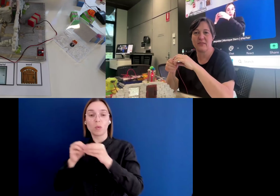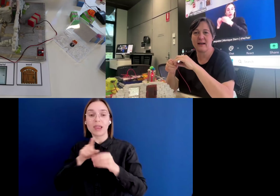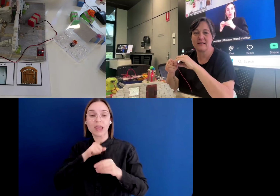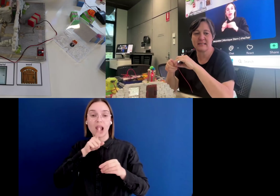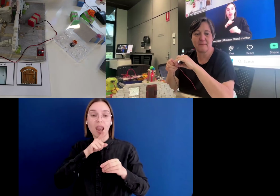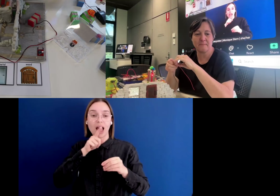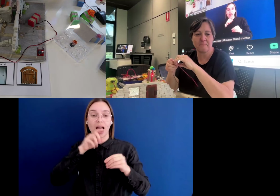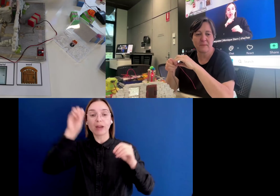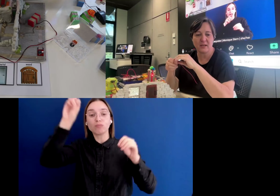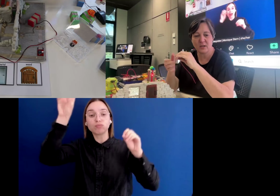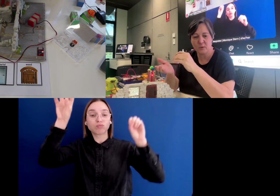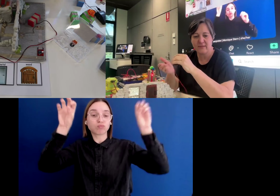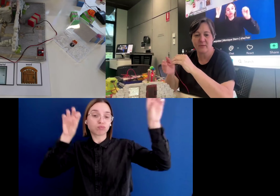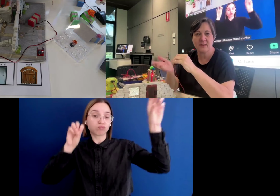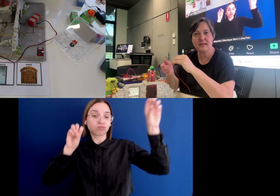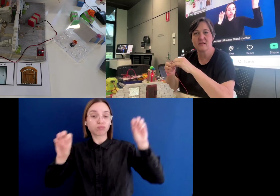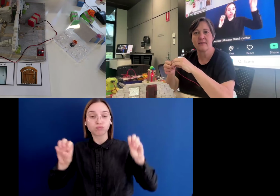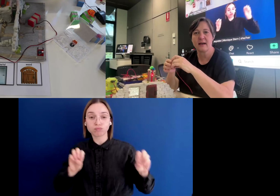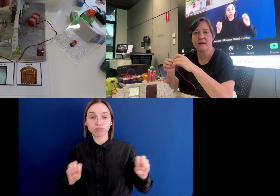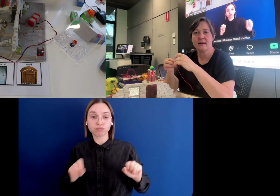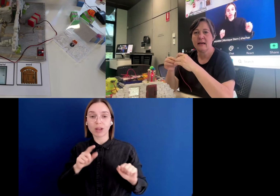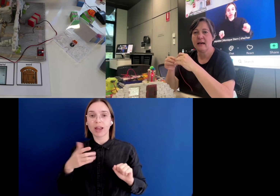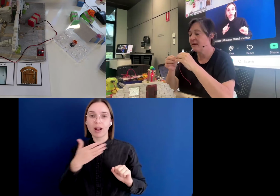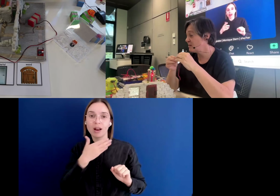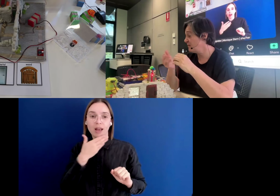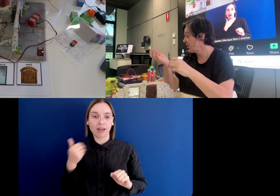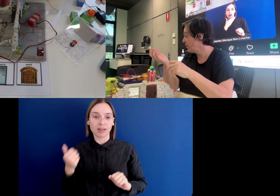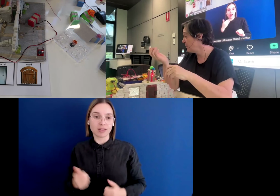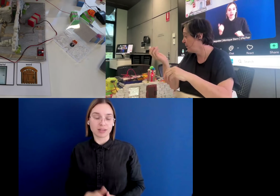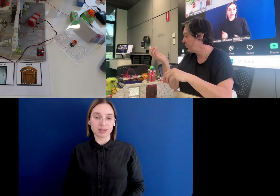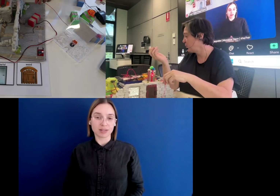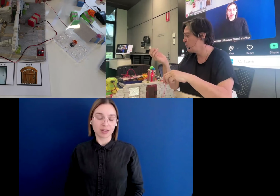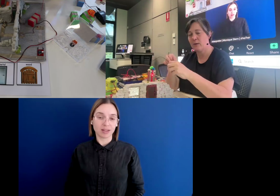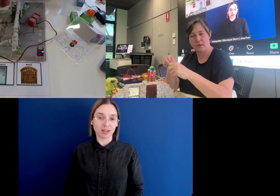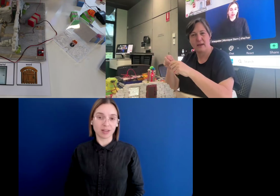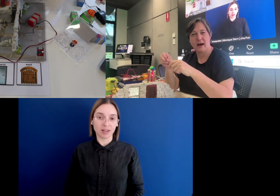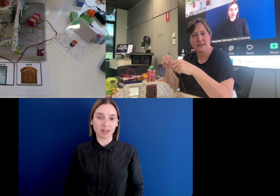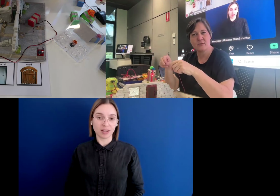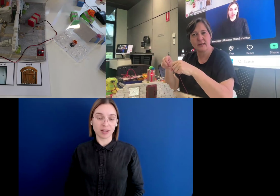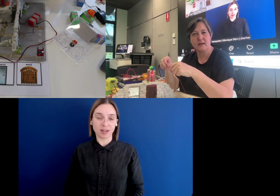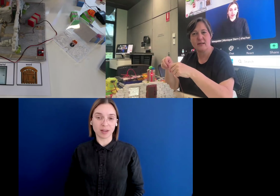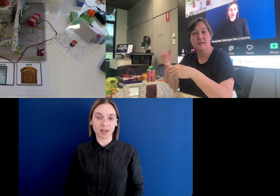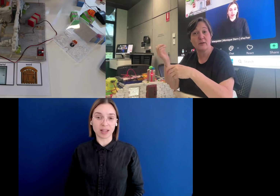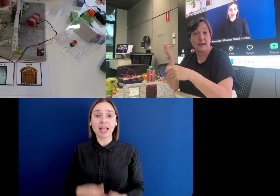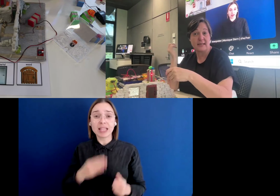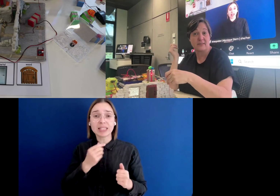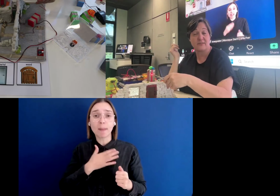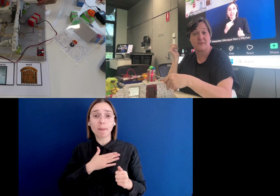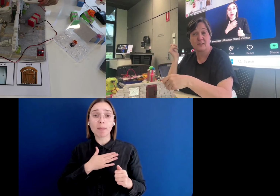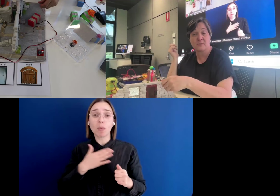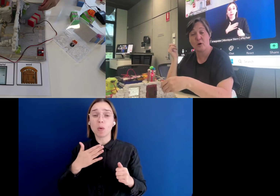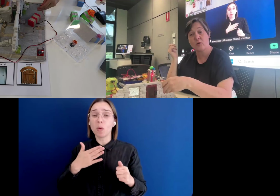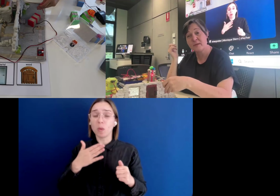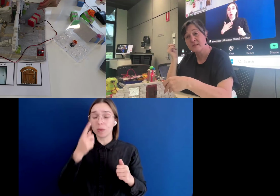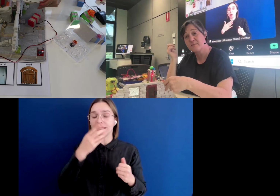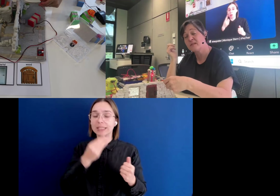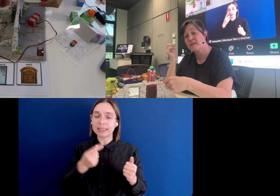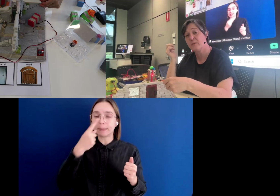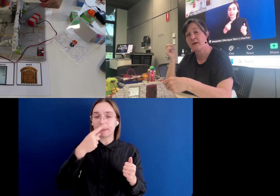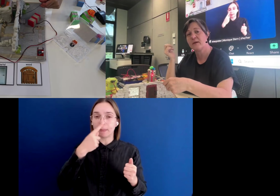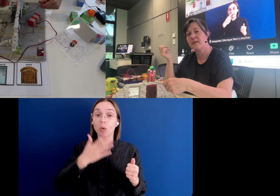without and you can weave them and things like that. So for some people, working with yarn is really nice. So actually, for some